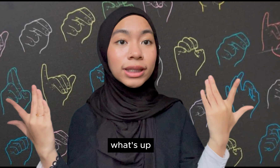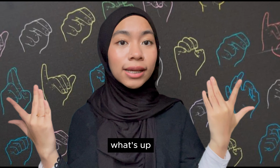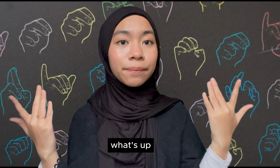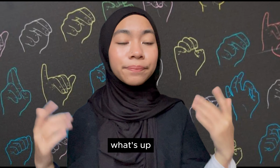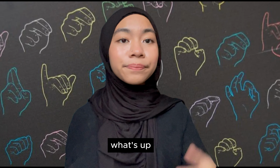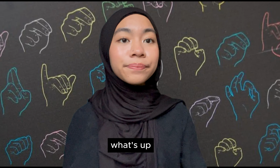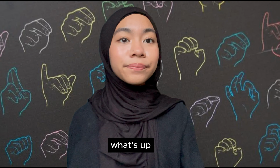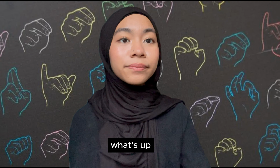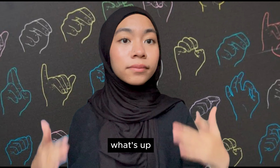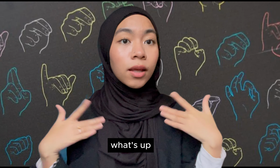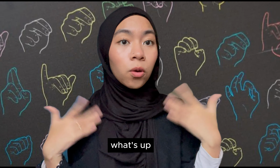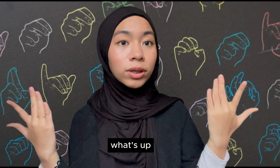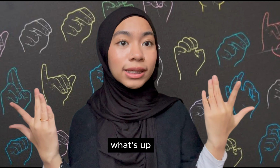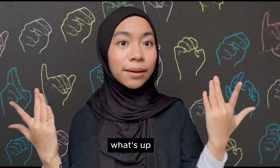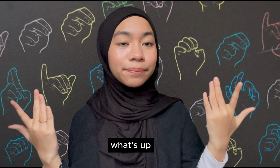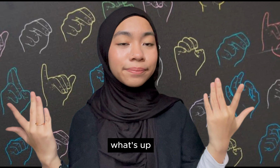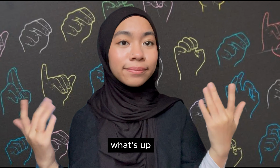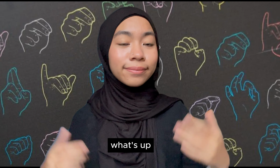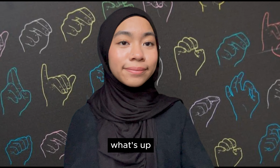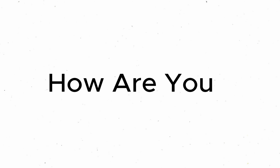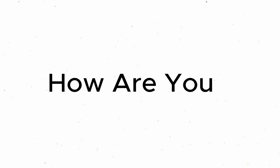What's up? What's up?